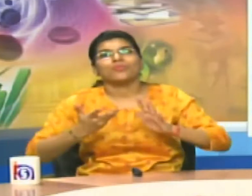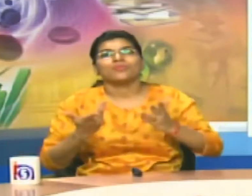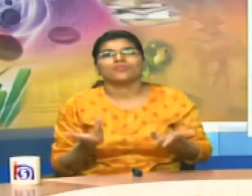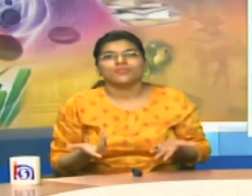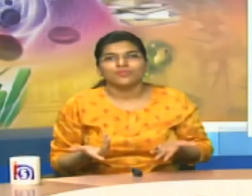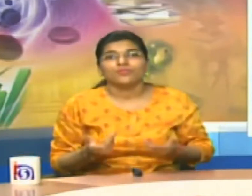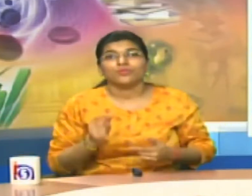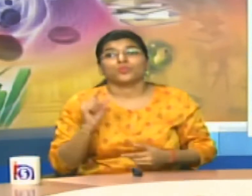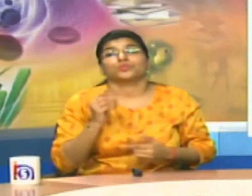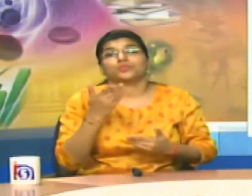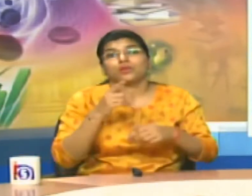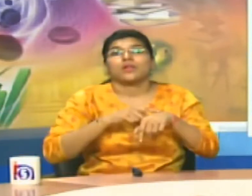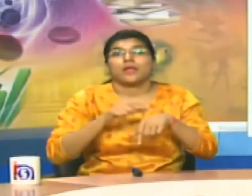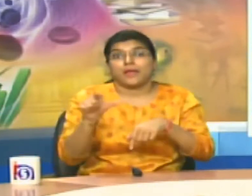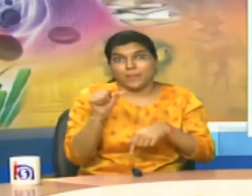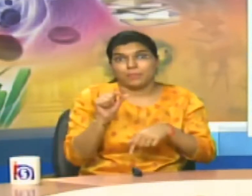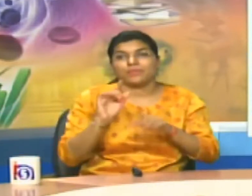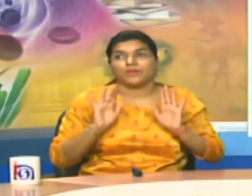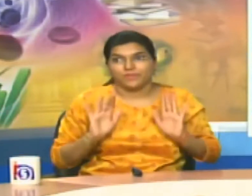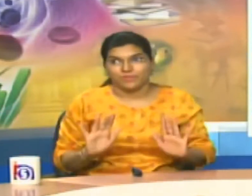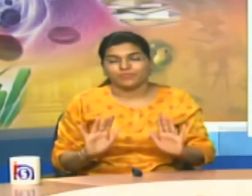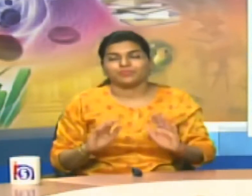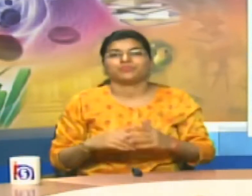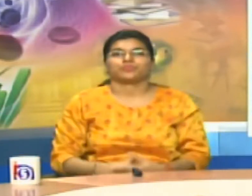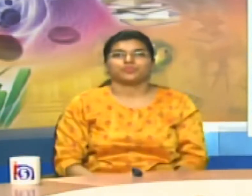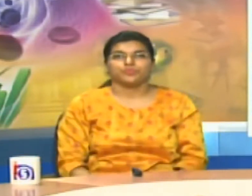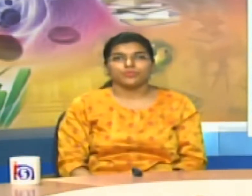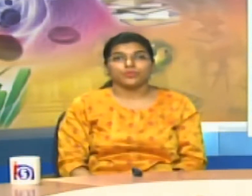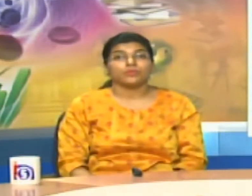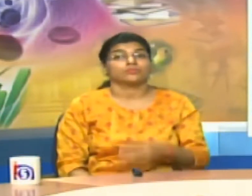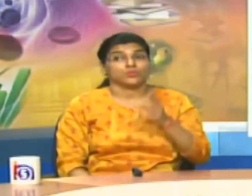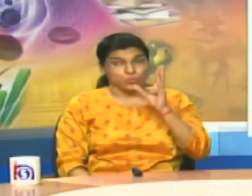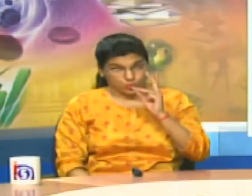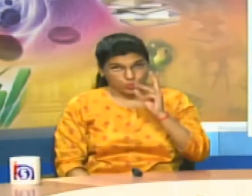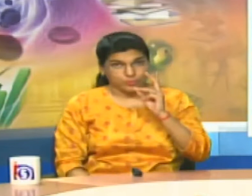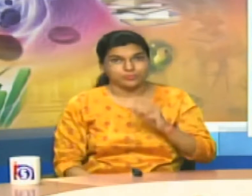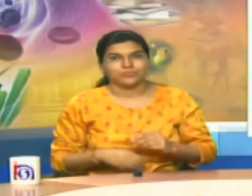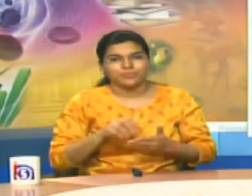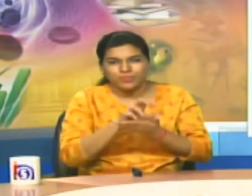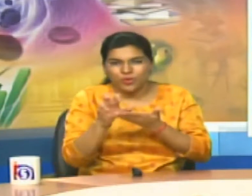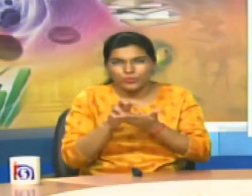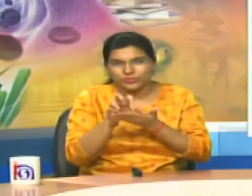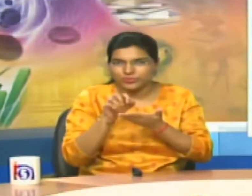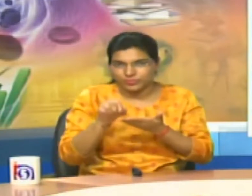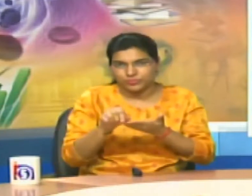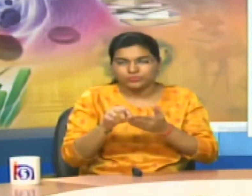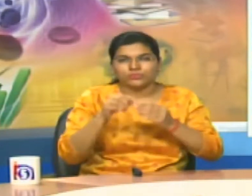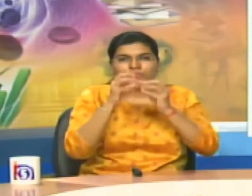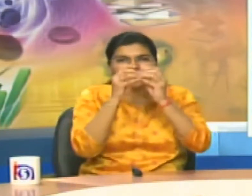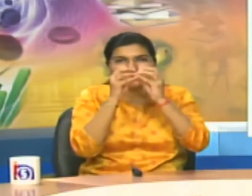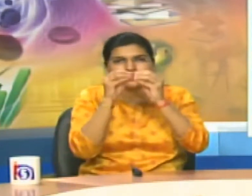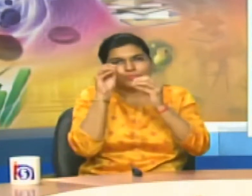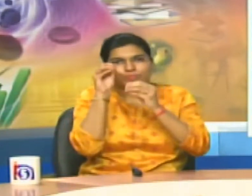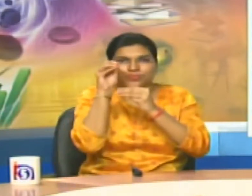report that is automatically produced. It saves our time.